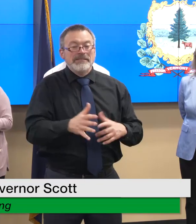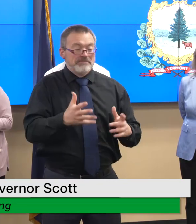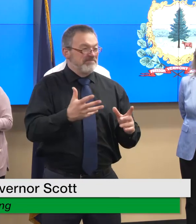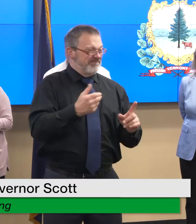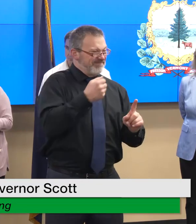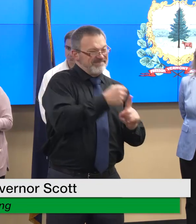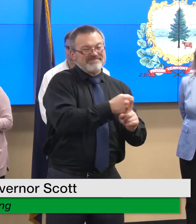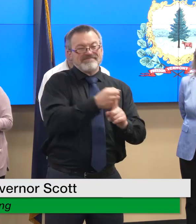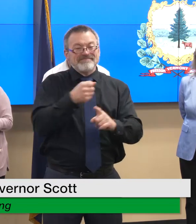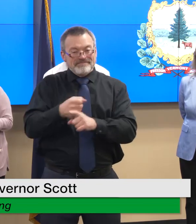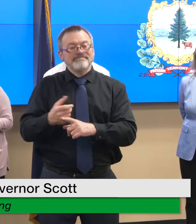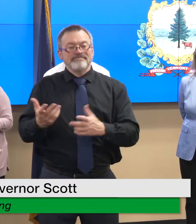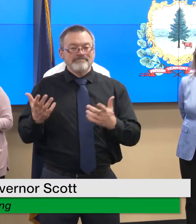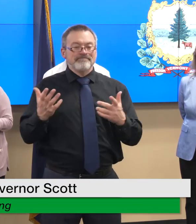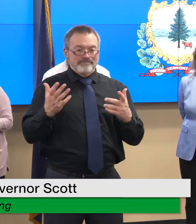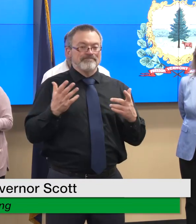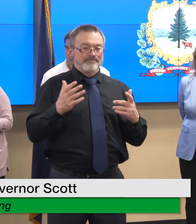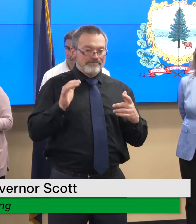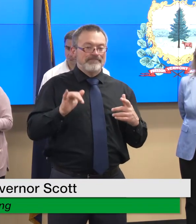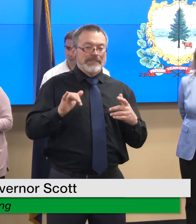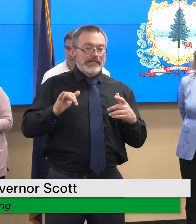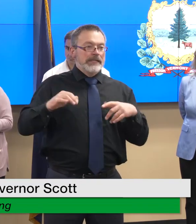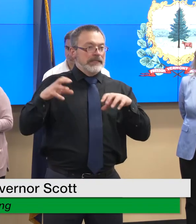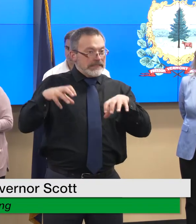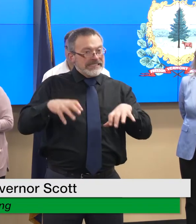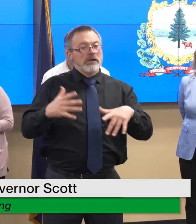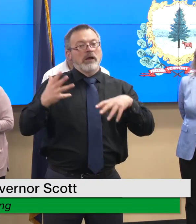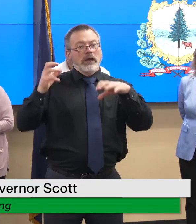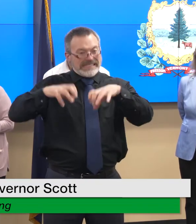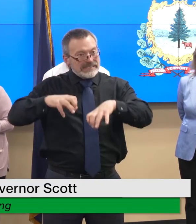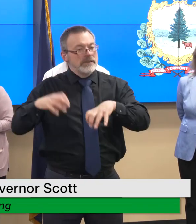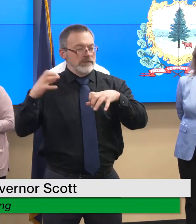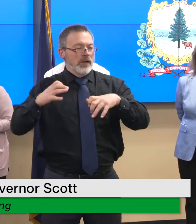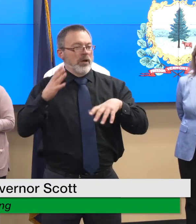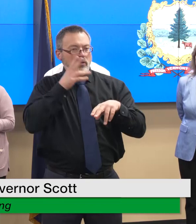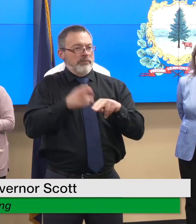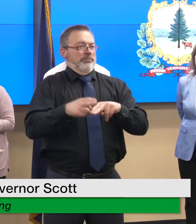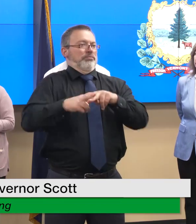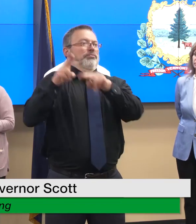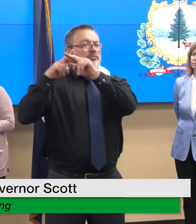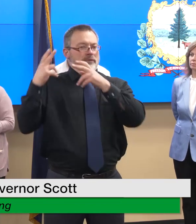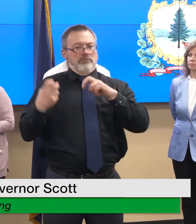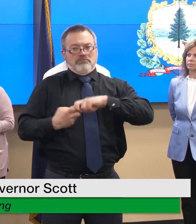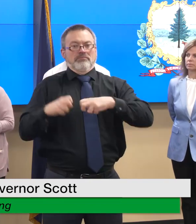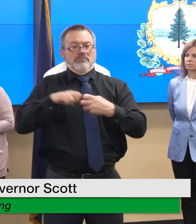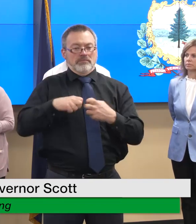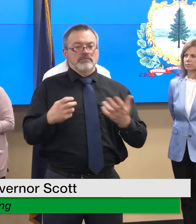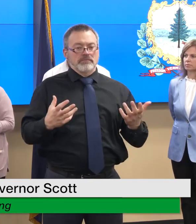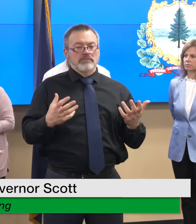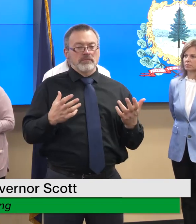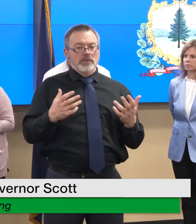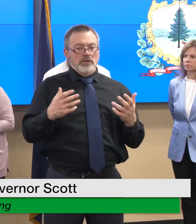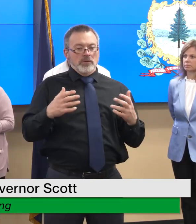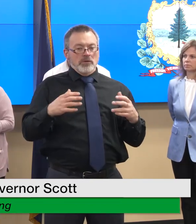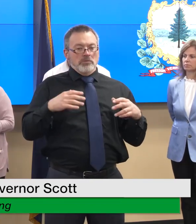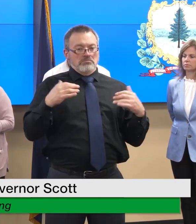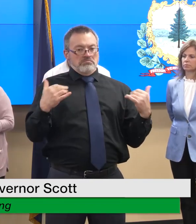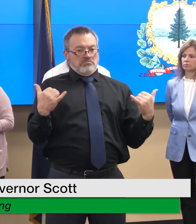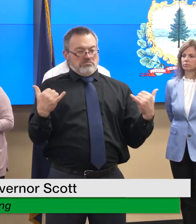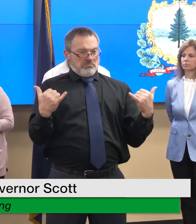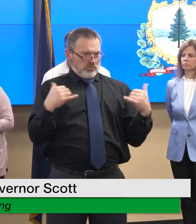over the same area. The most likely time frame for these storms is from noon, right now, until 9